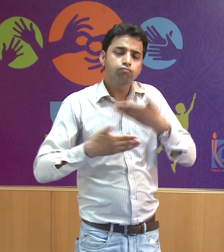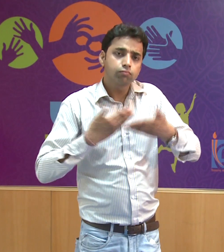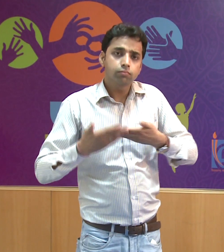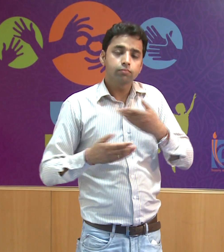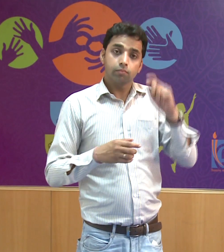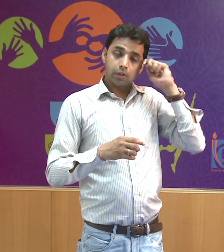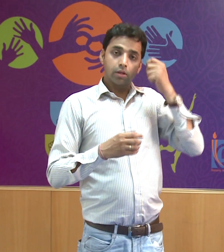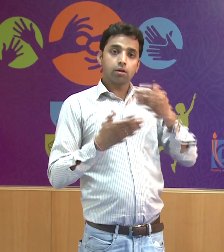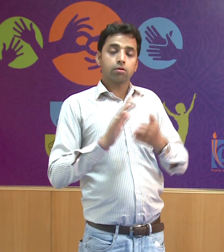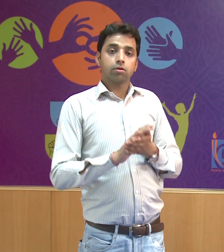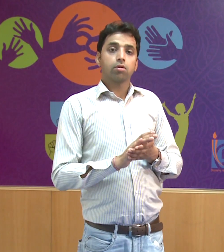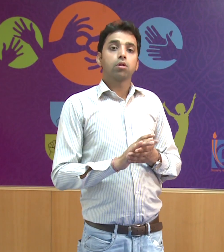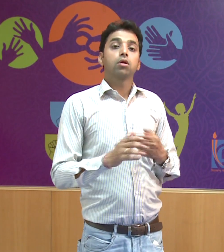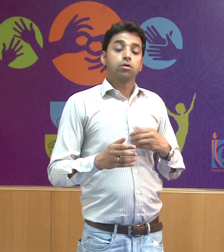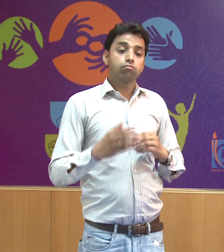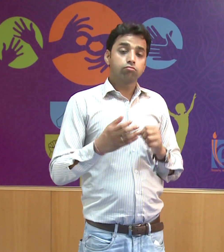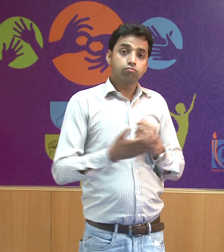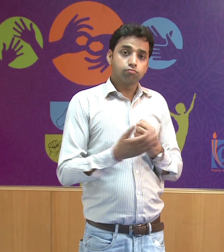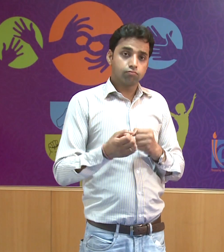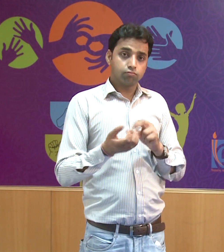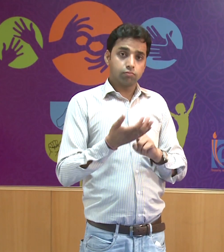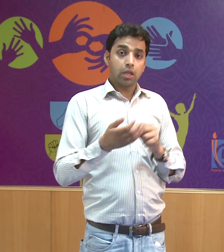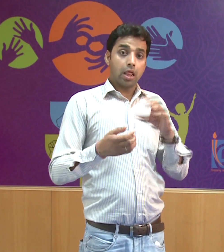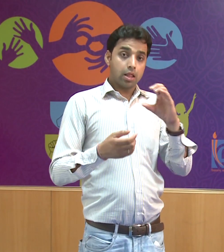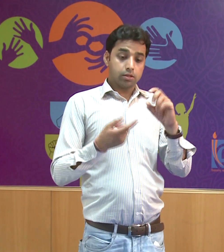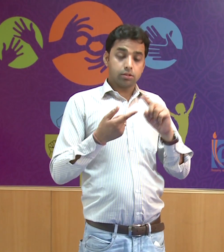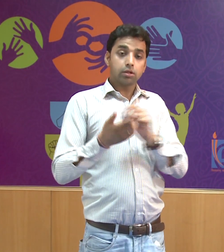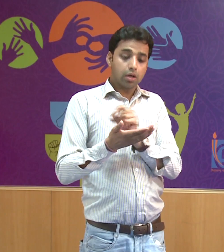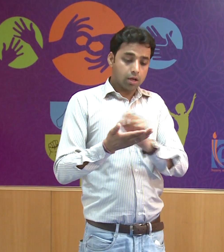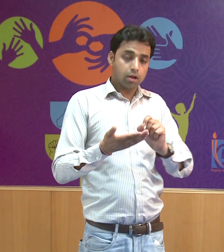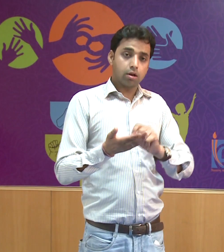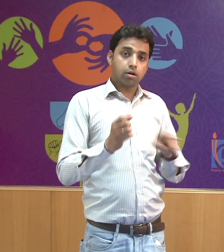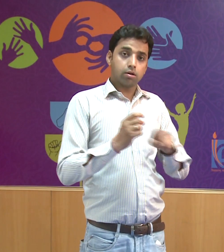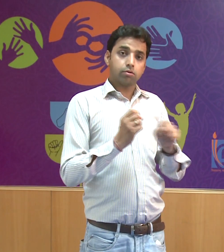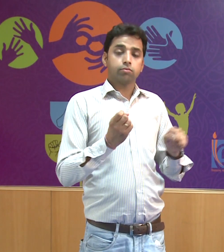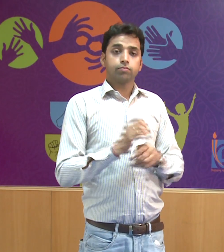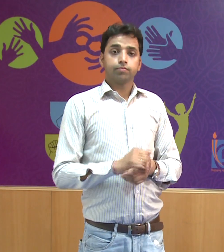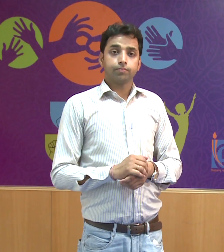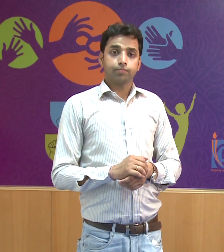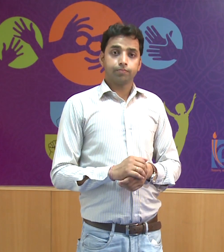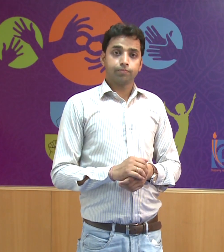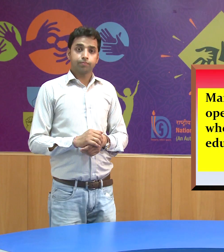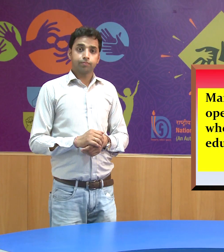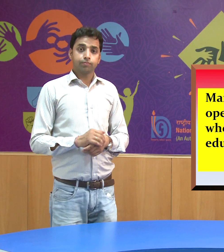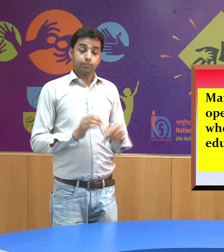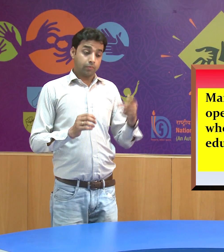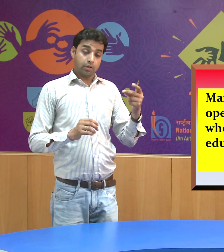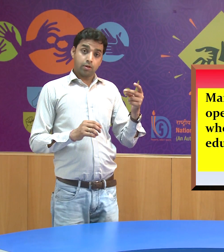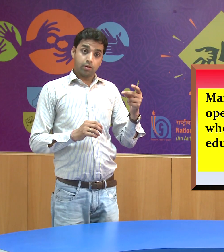posts like clerks. Second, The second result